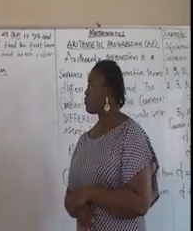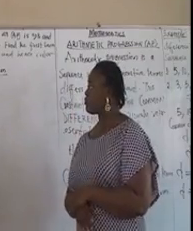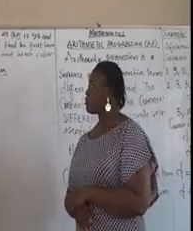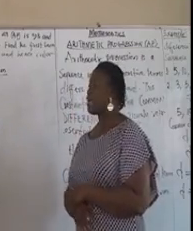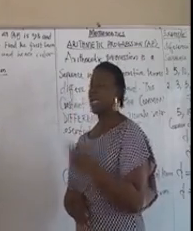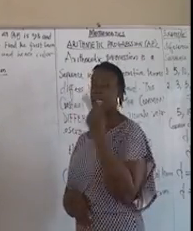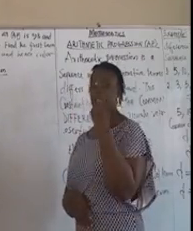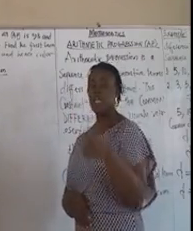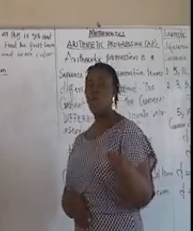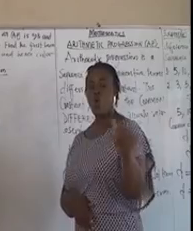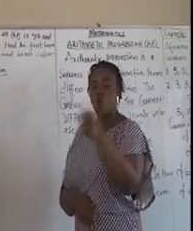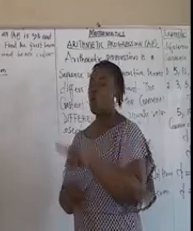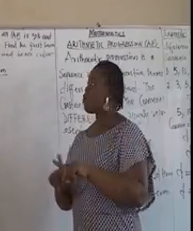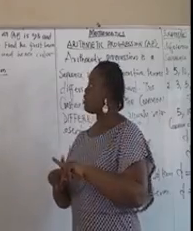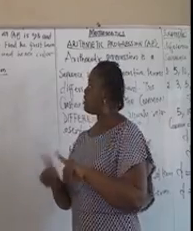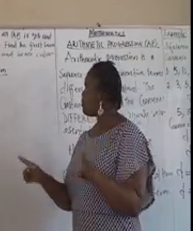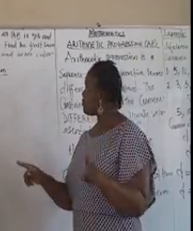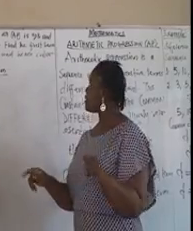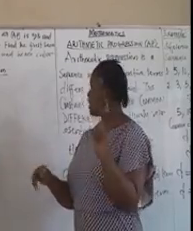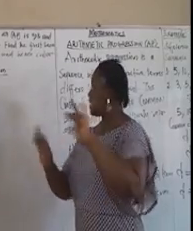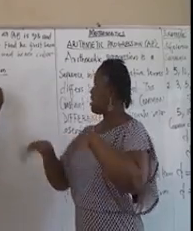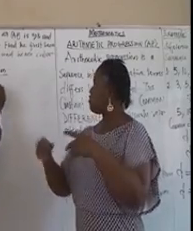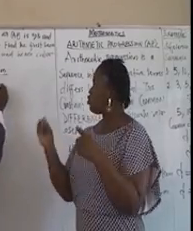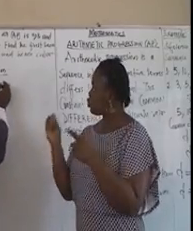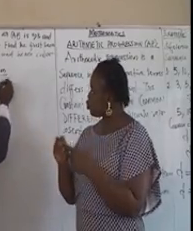The common difference was also given.